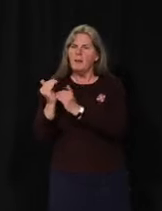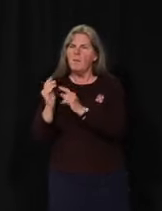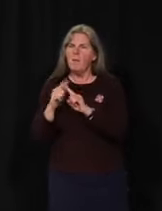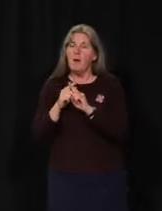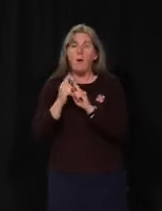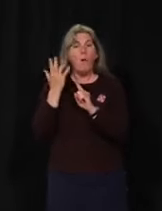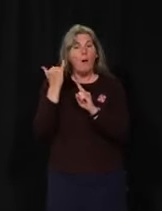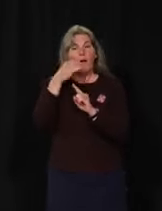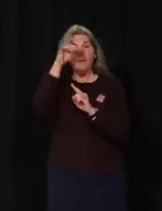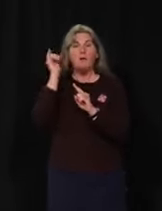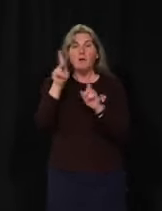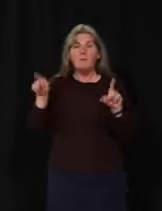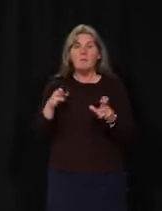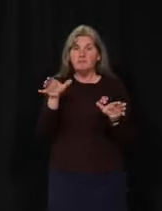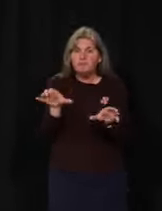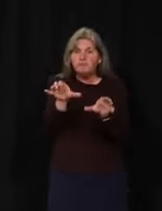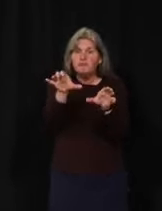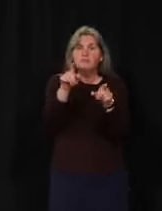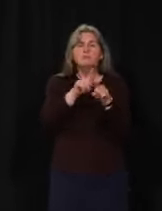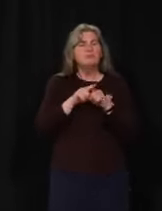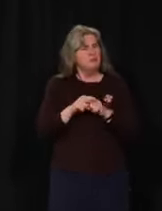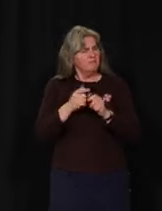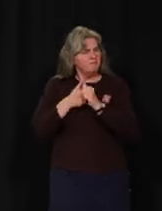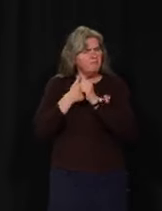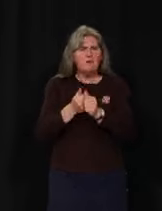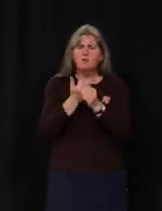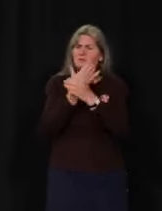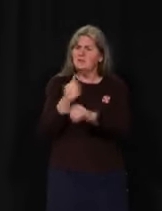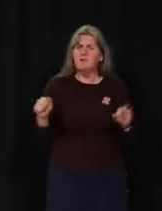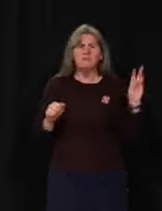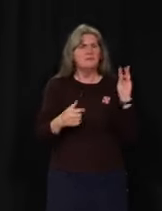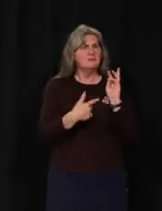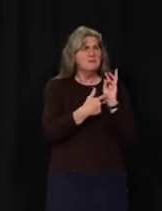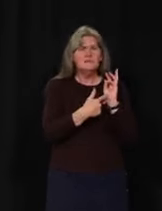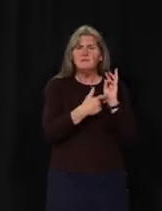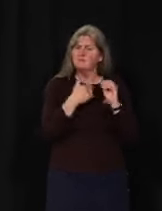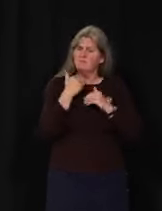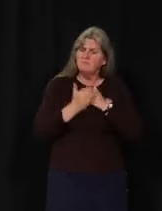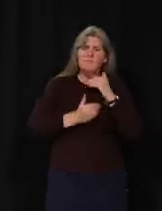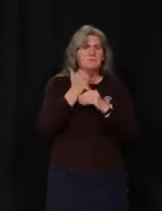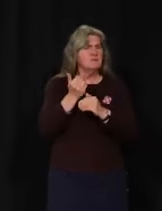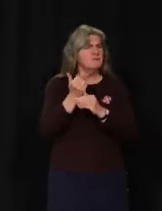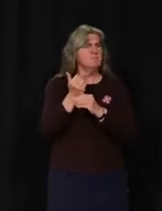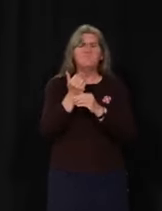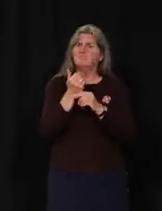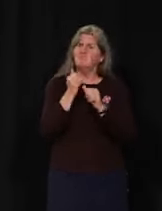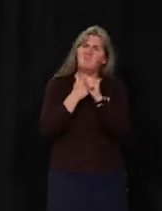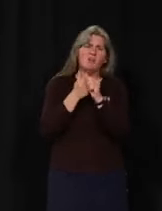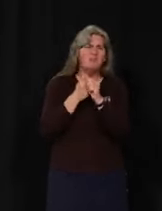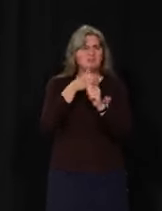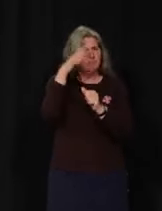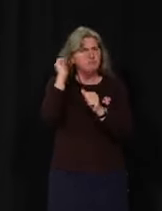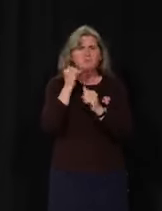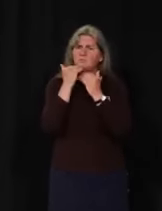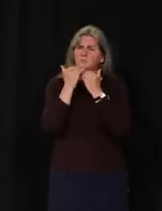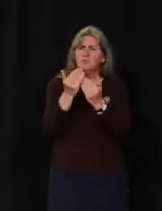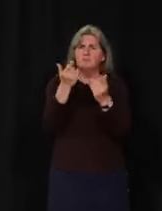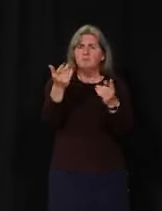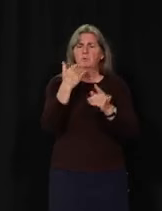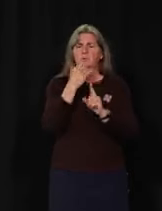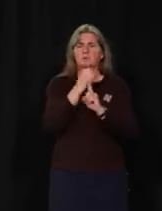work of Yukoners who have diligently practiced the 6 steps for staying safe. As we transition to